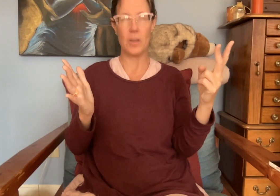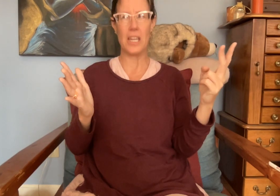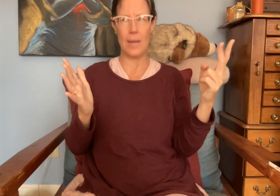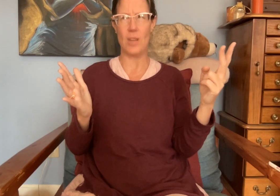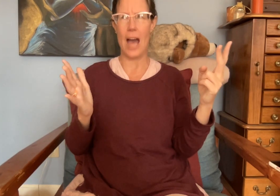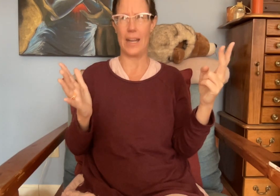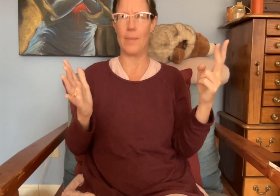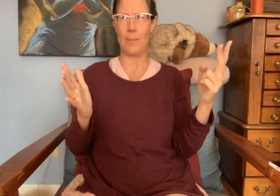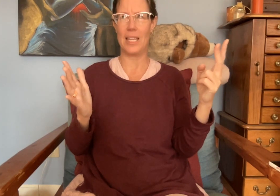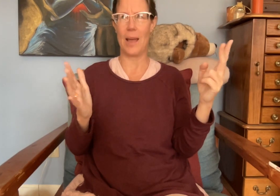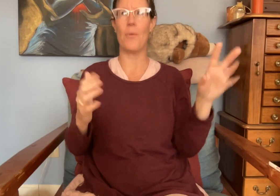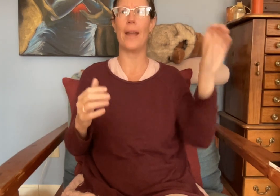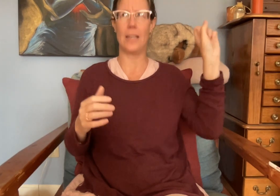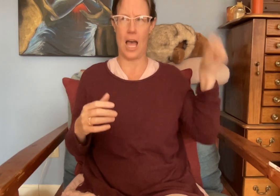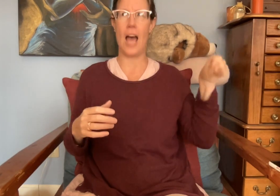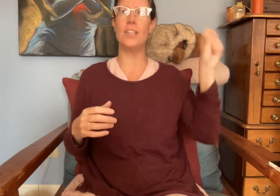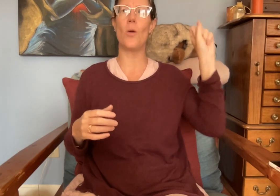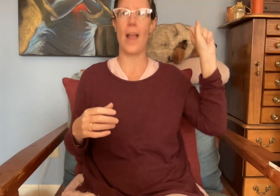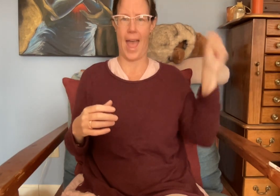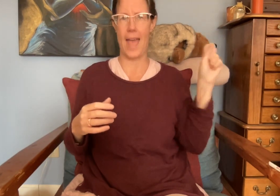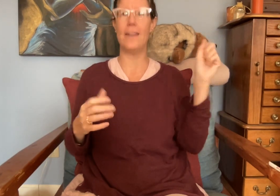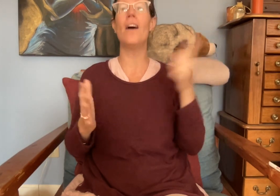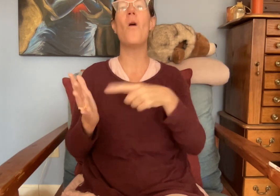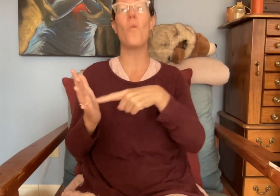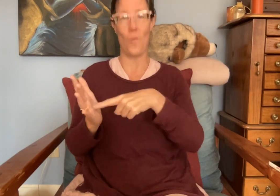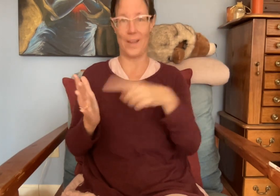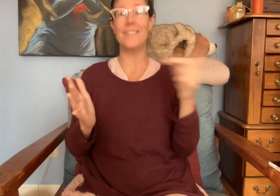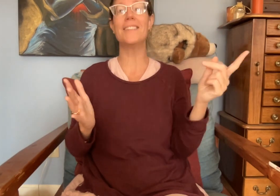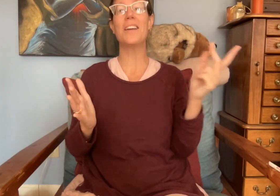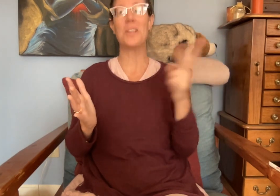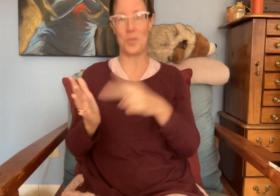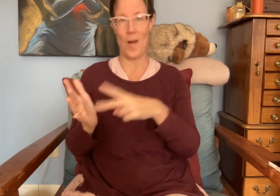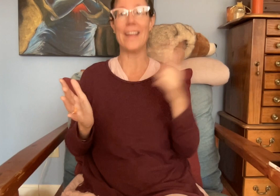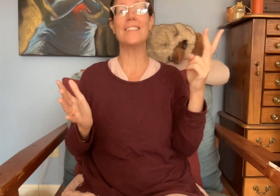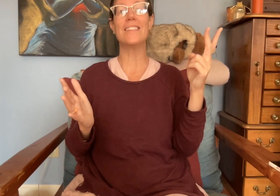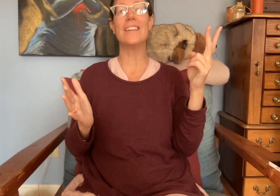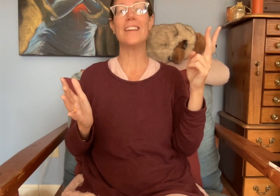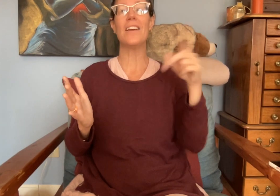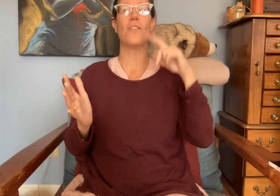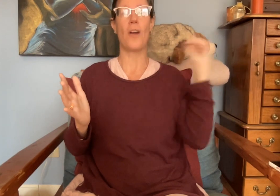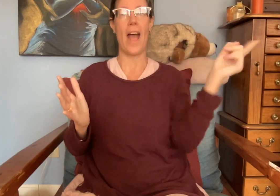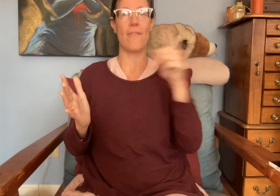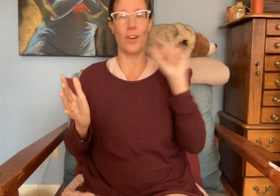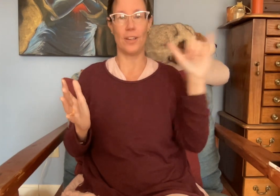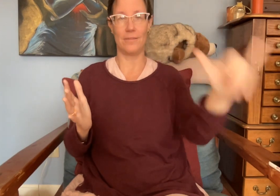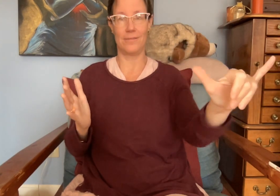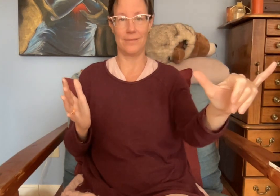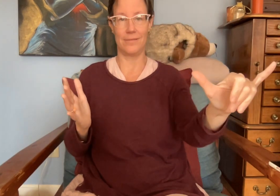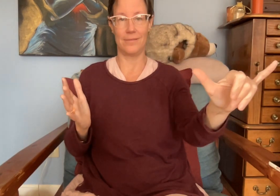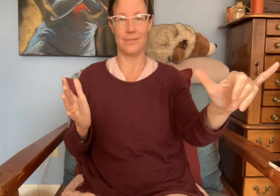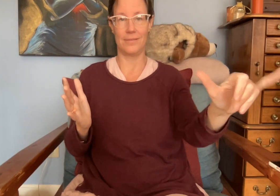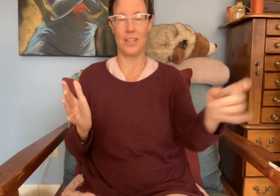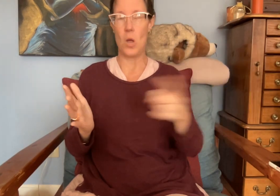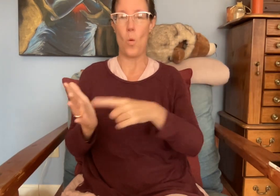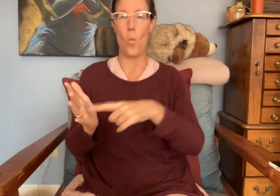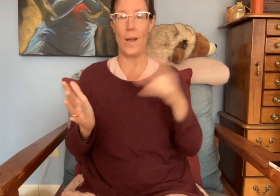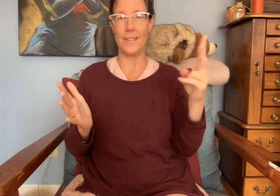Keep nodding maybe at that point. Nod your head once, twice, forever. Once,